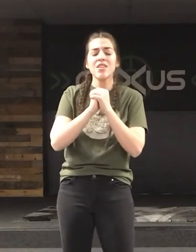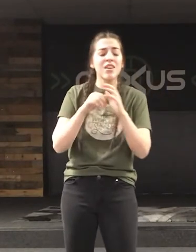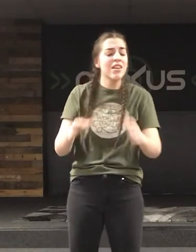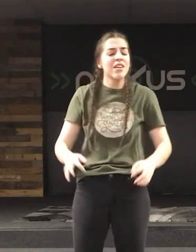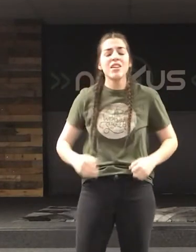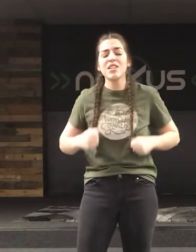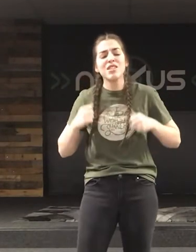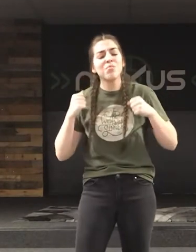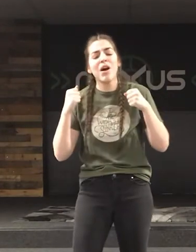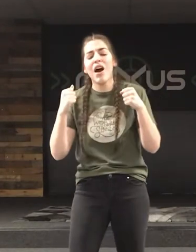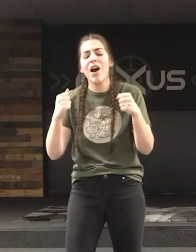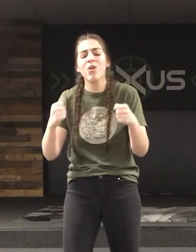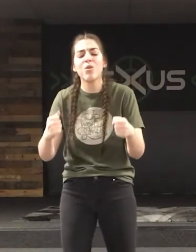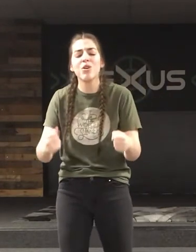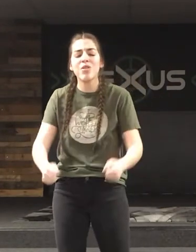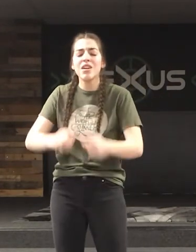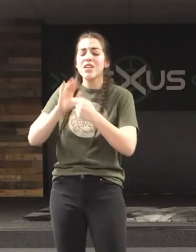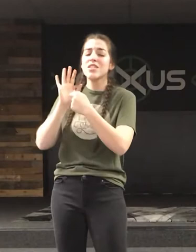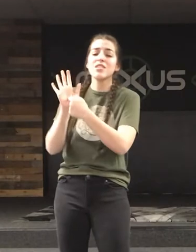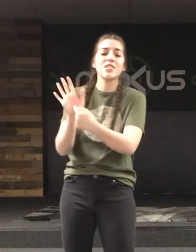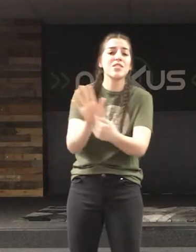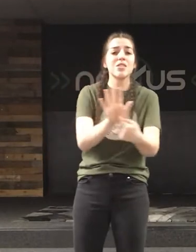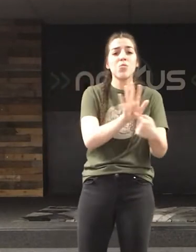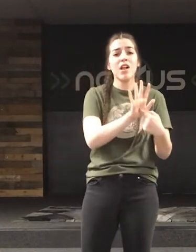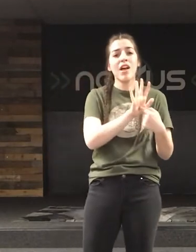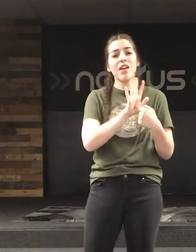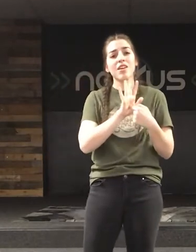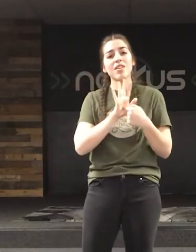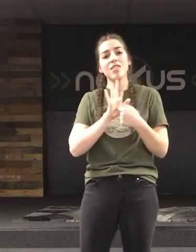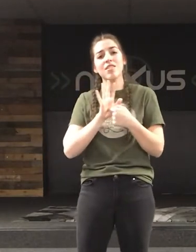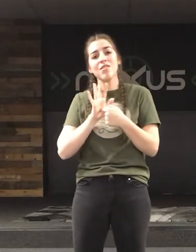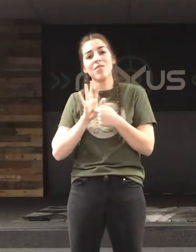need, His power is